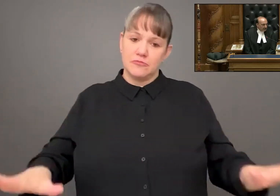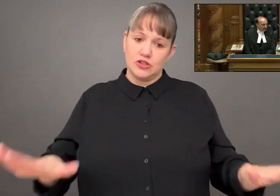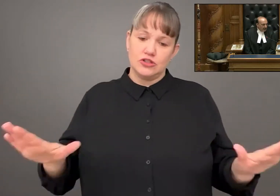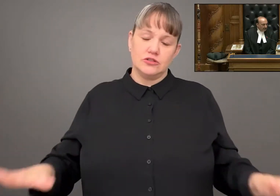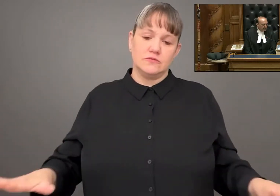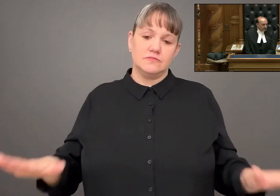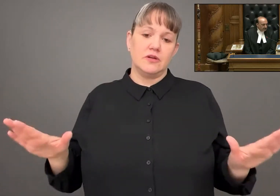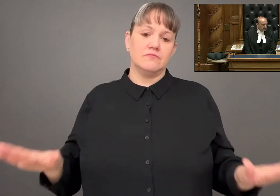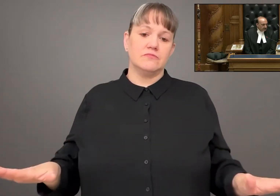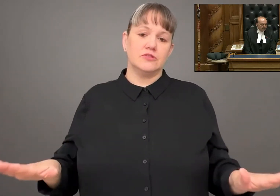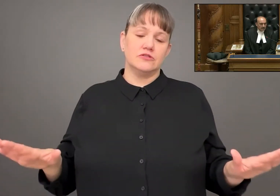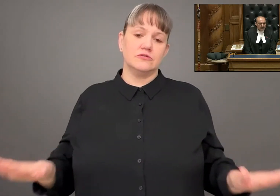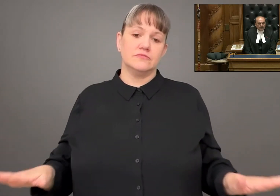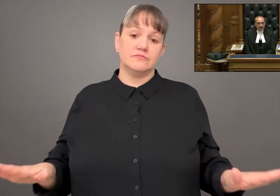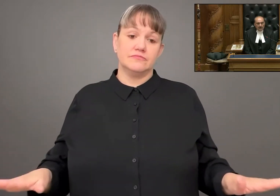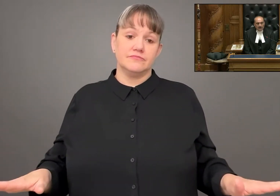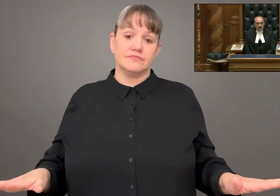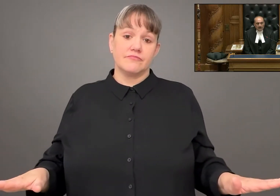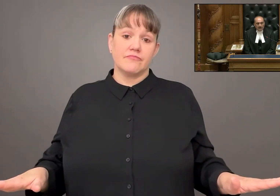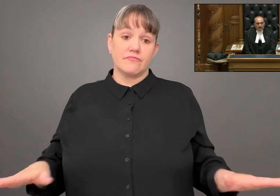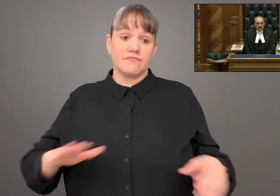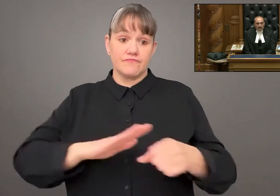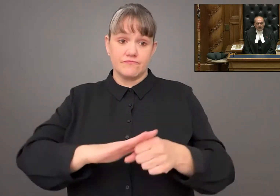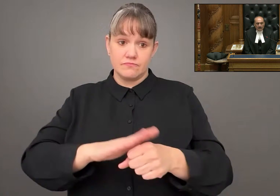Member, that's enough.